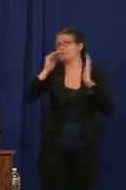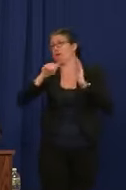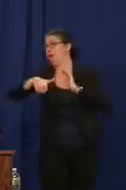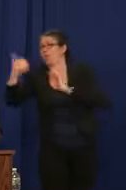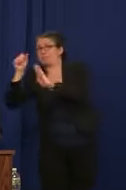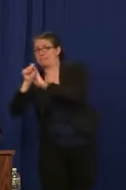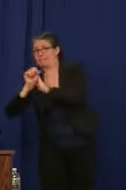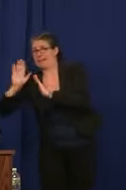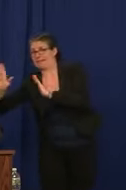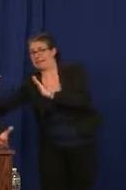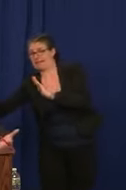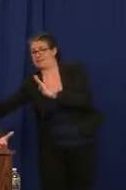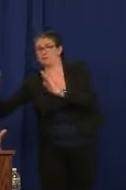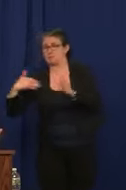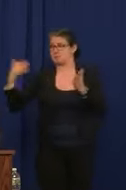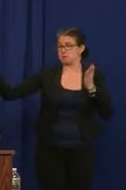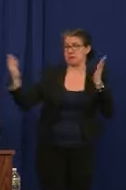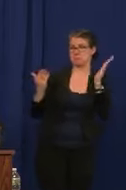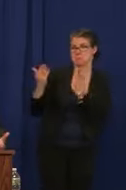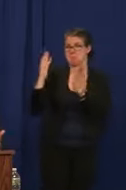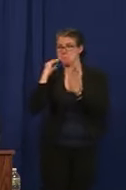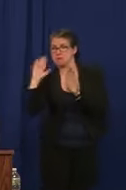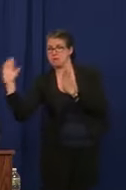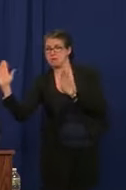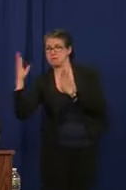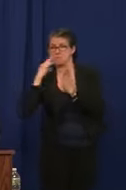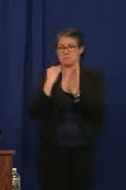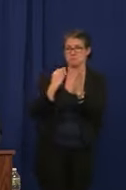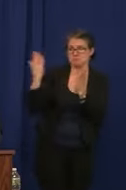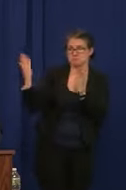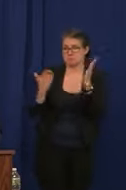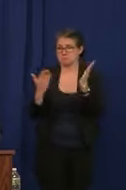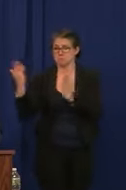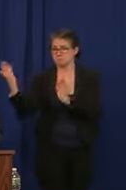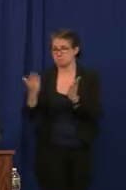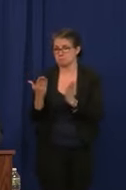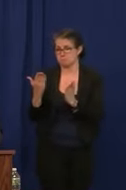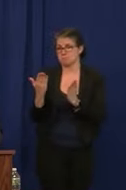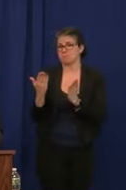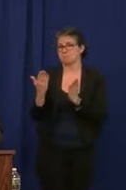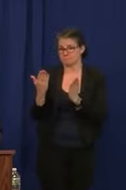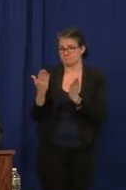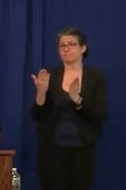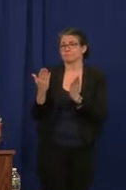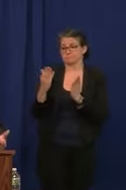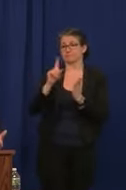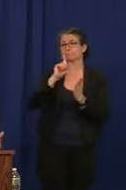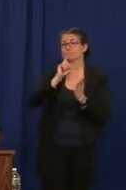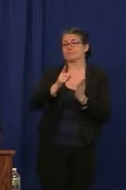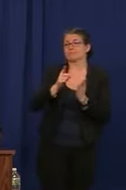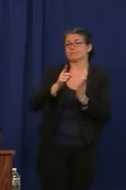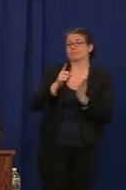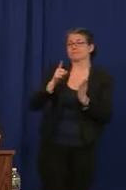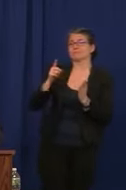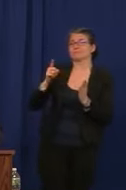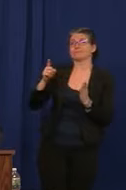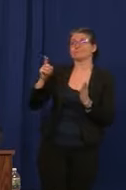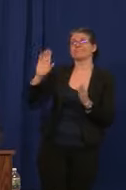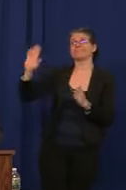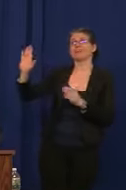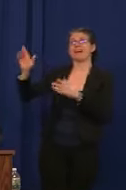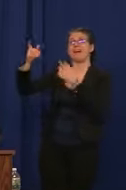cases is informed by earlier experiences in other states where the complete picture was not